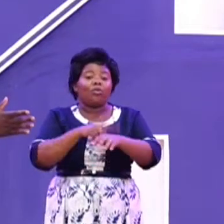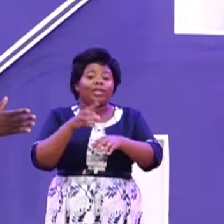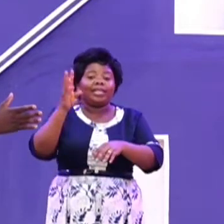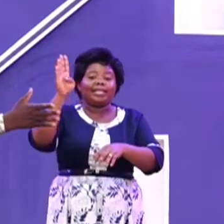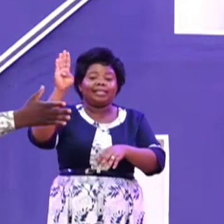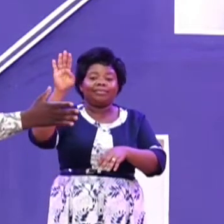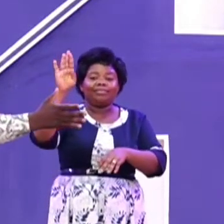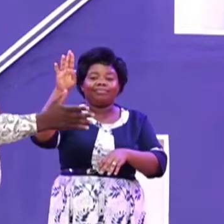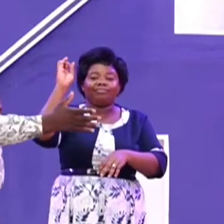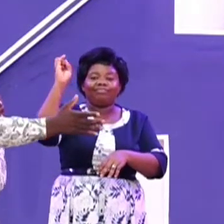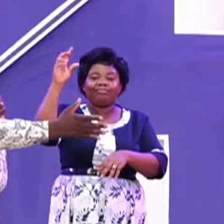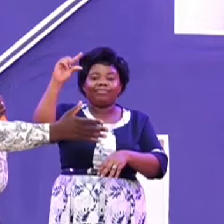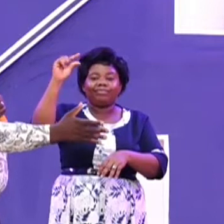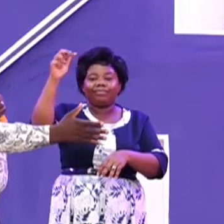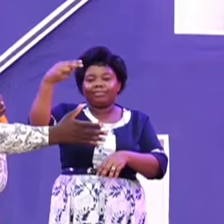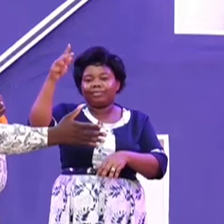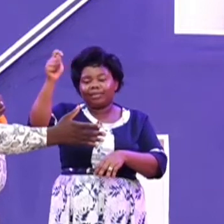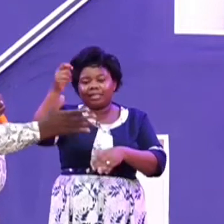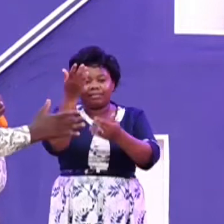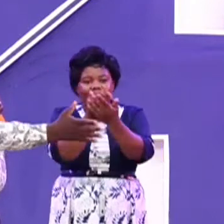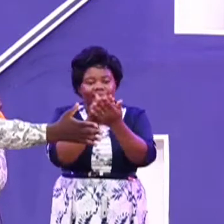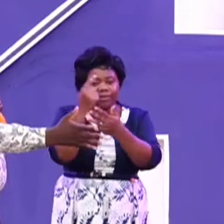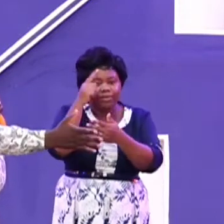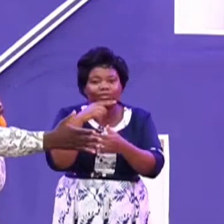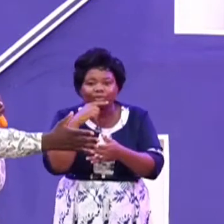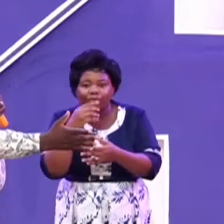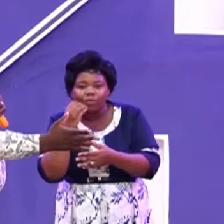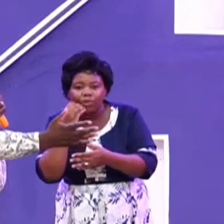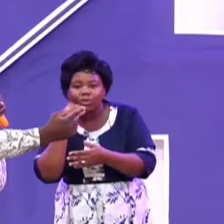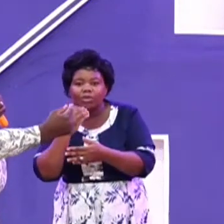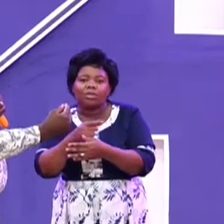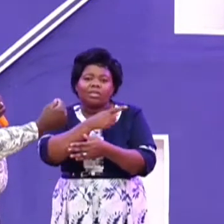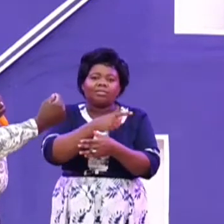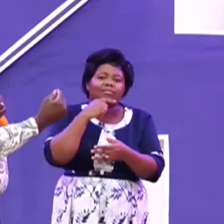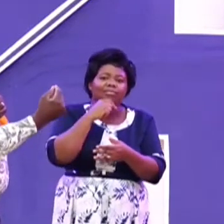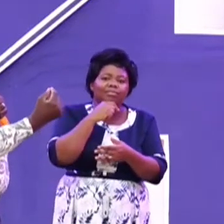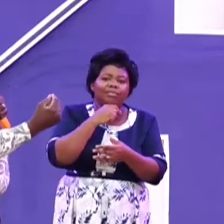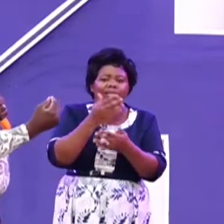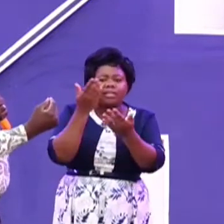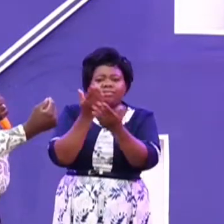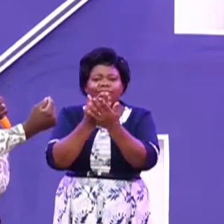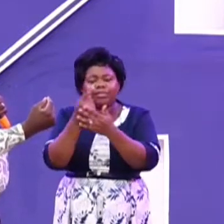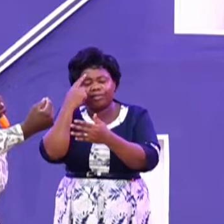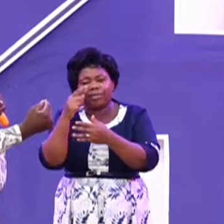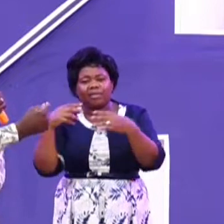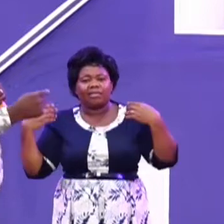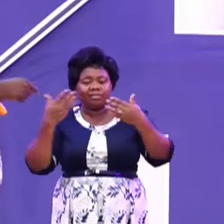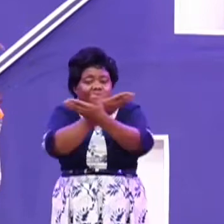When it's bright, who is asking for food? Bright. When it's bright, who's saying, give